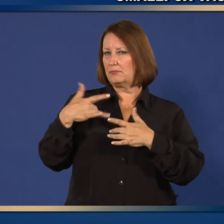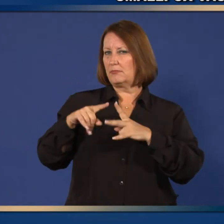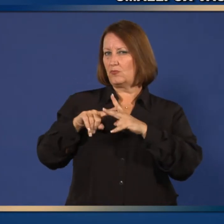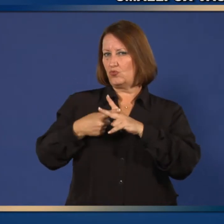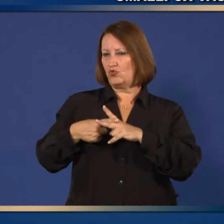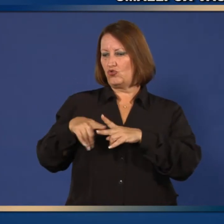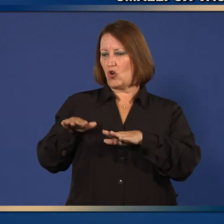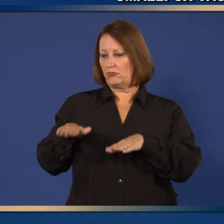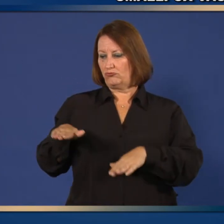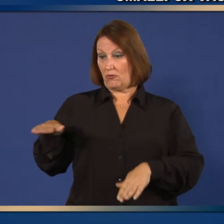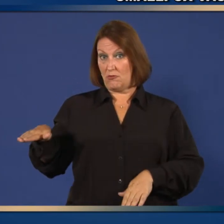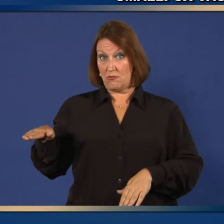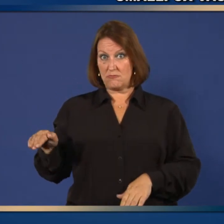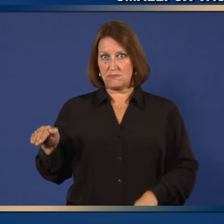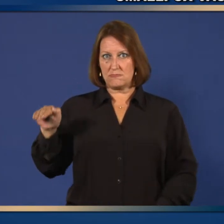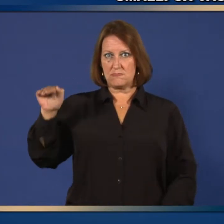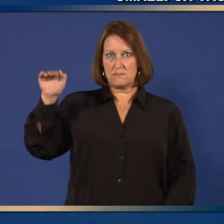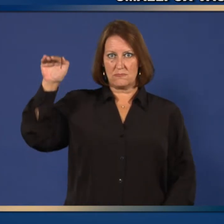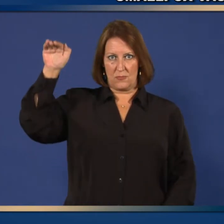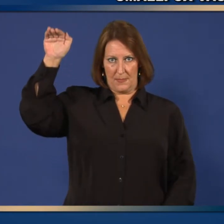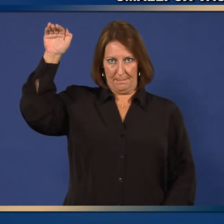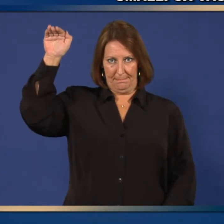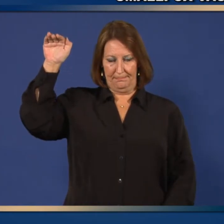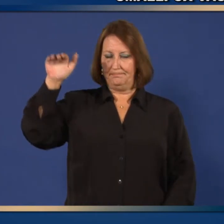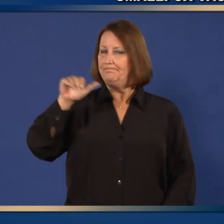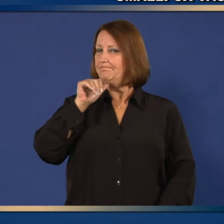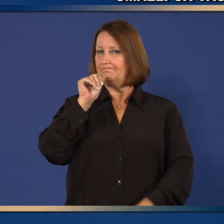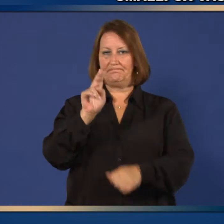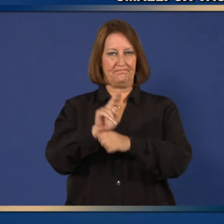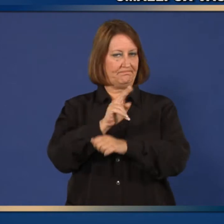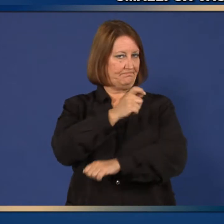should not get the smallpox vaccine.